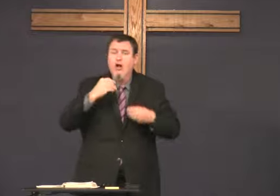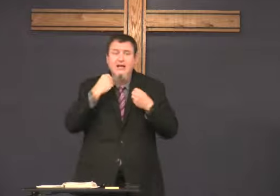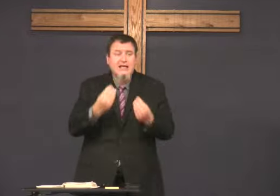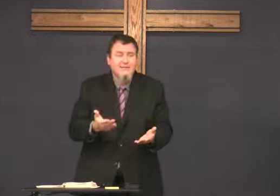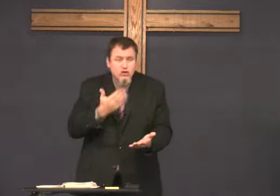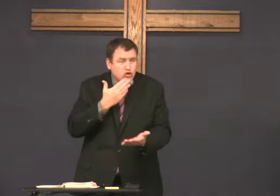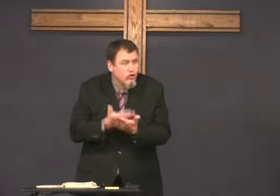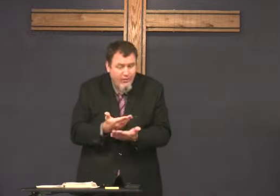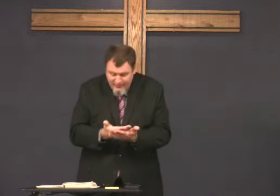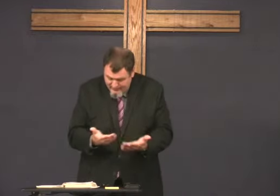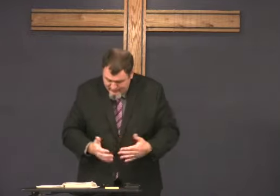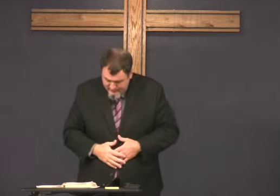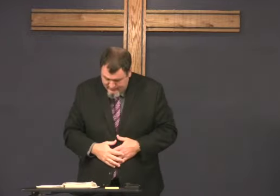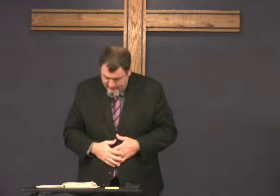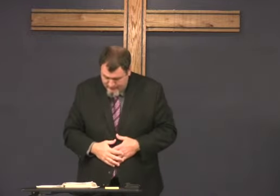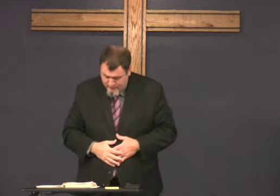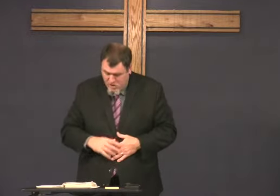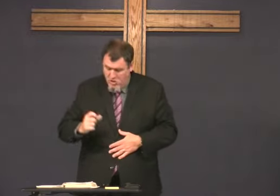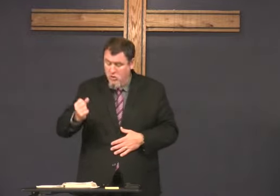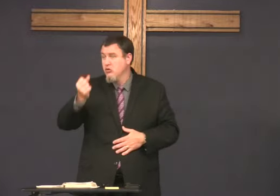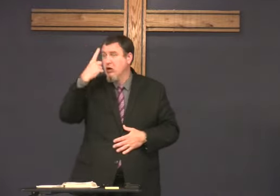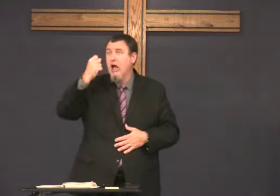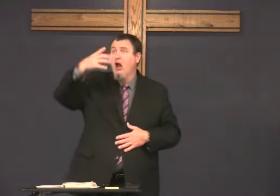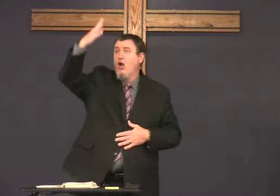Understand that God gives you good things.